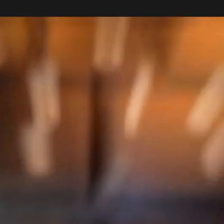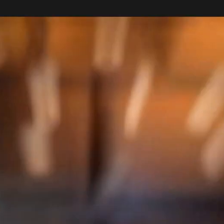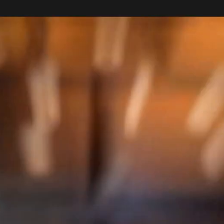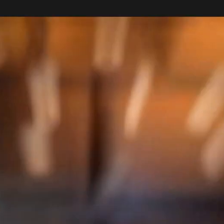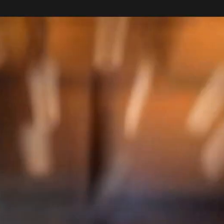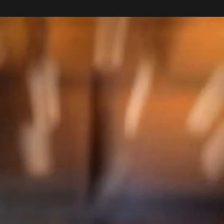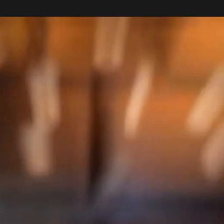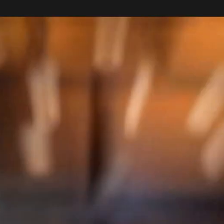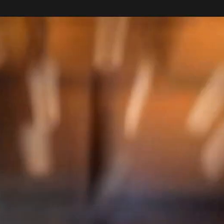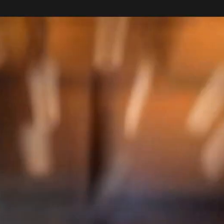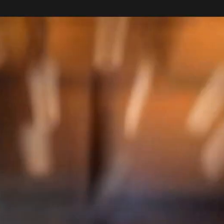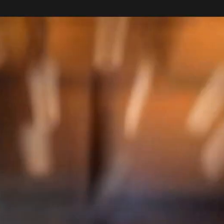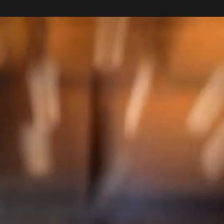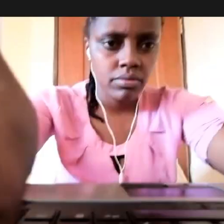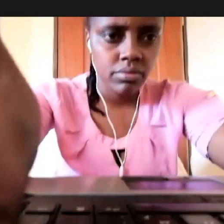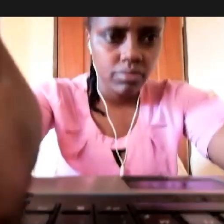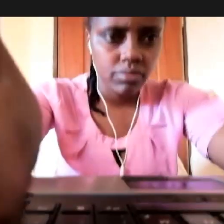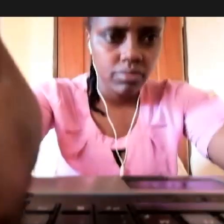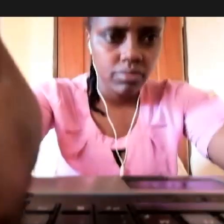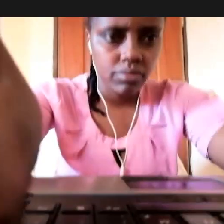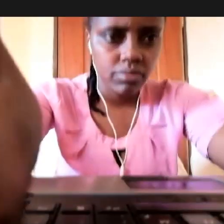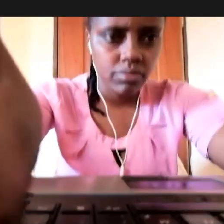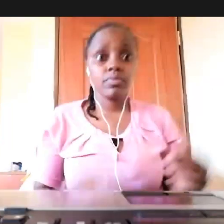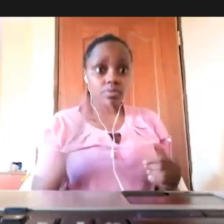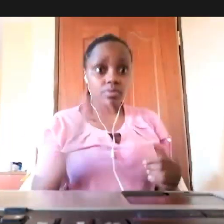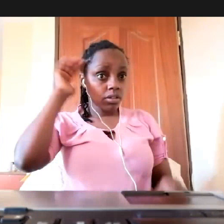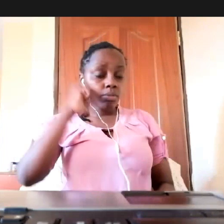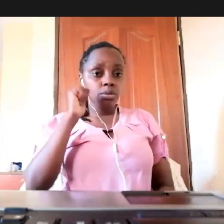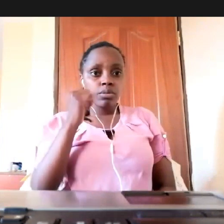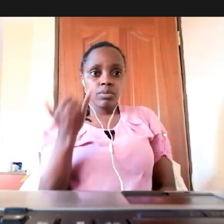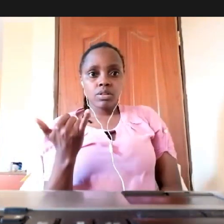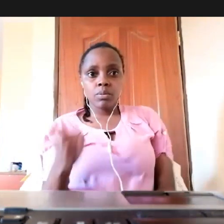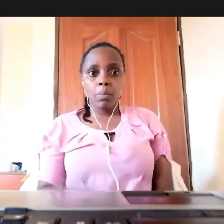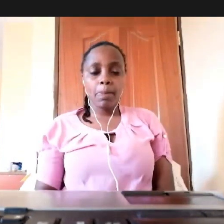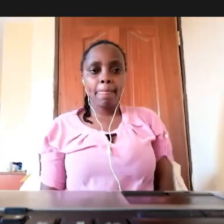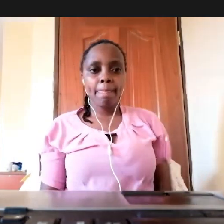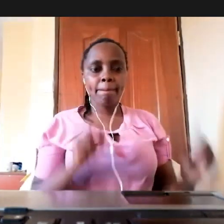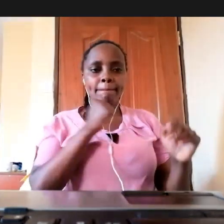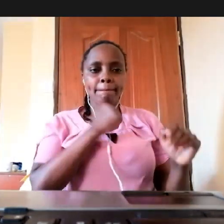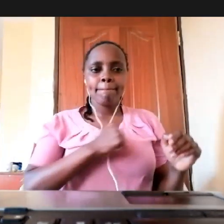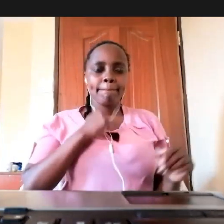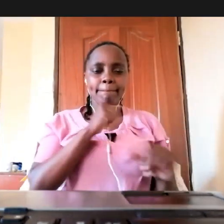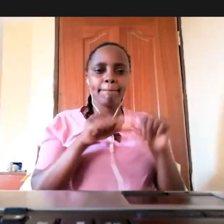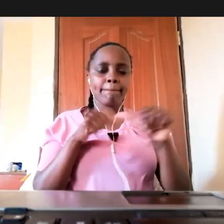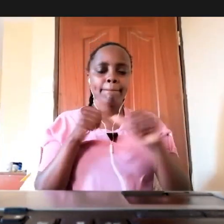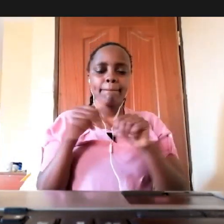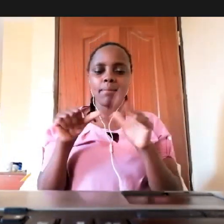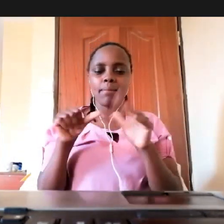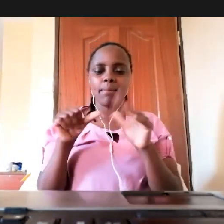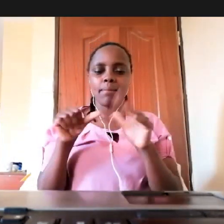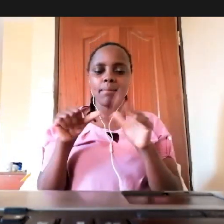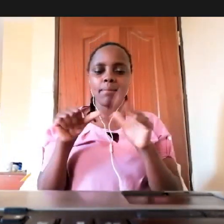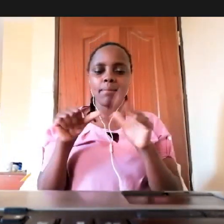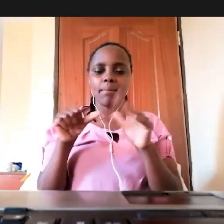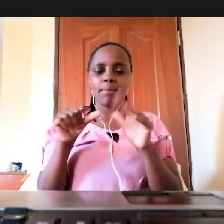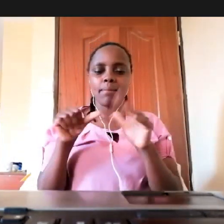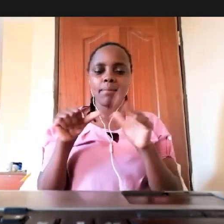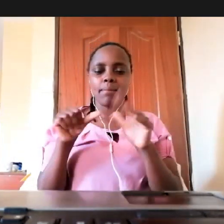I'm here if you can hear me, Cleo. Yes, we can hear you now. Okay, sorry for the interruption. I was just